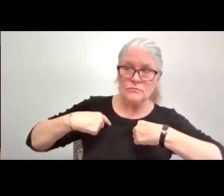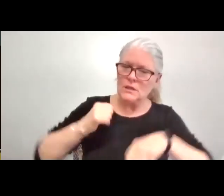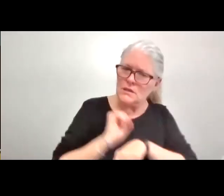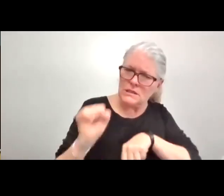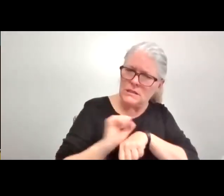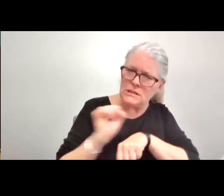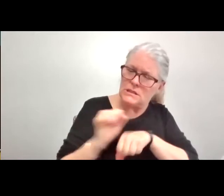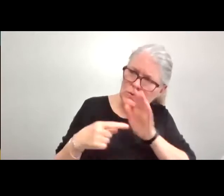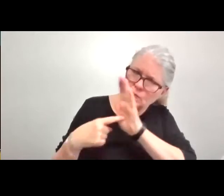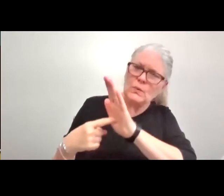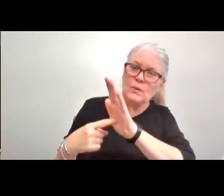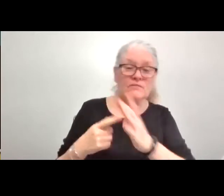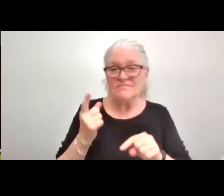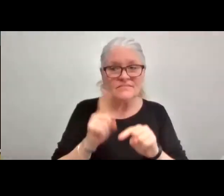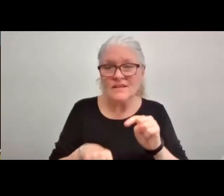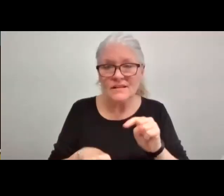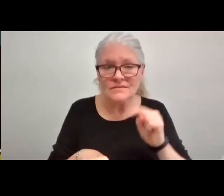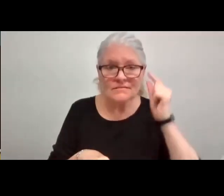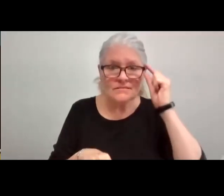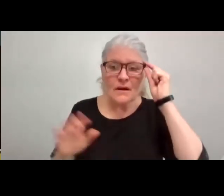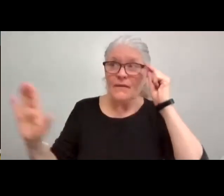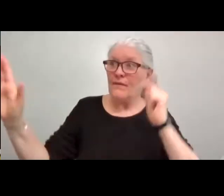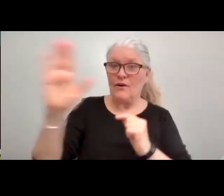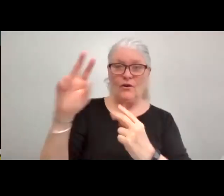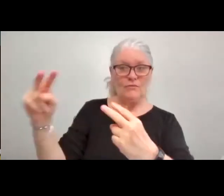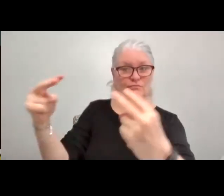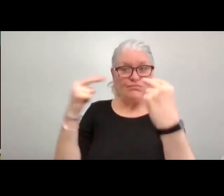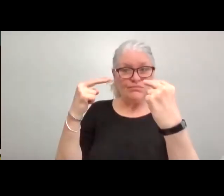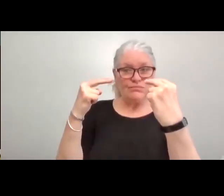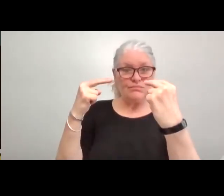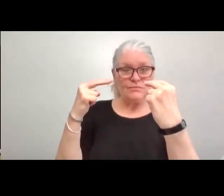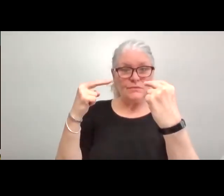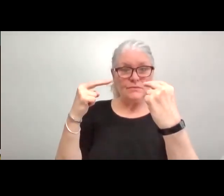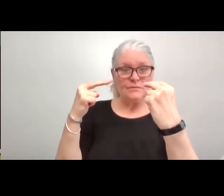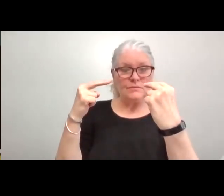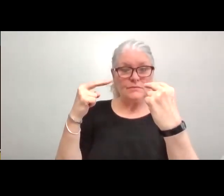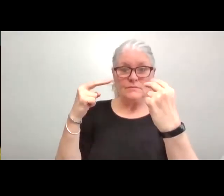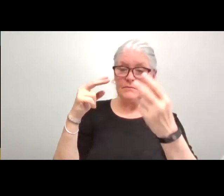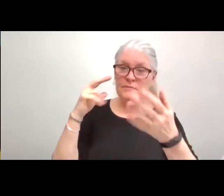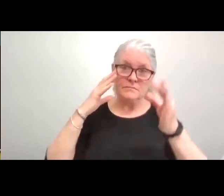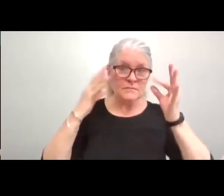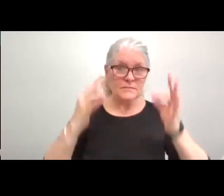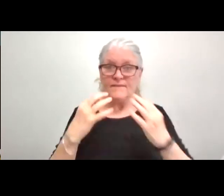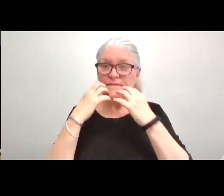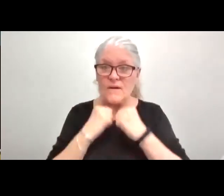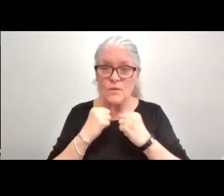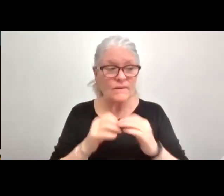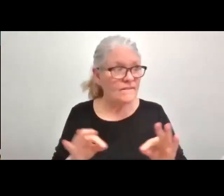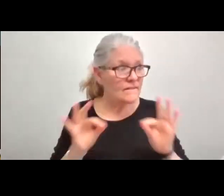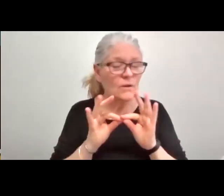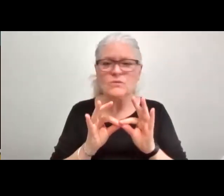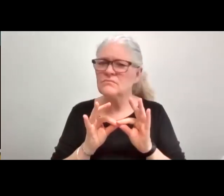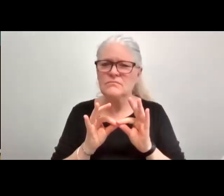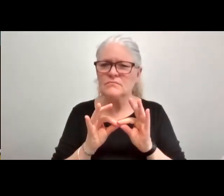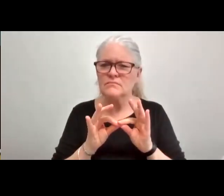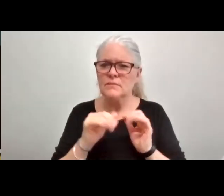know what? No matter how they see you, your value is not questioned. I do not look at you and question whether or not we should